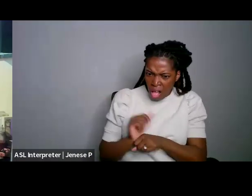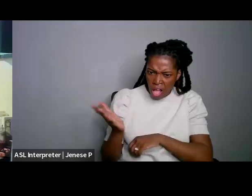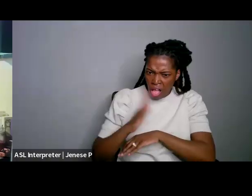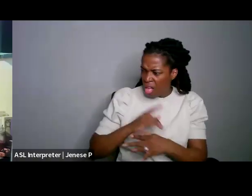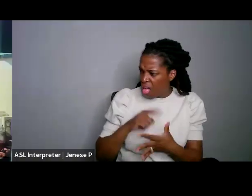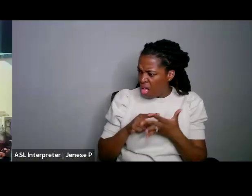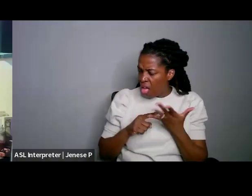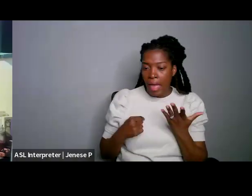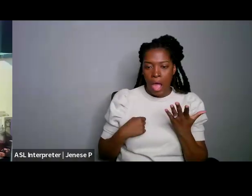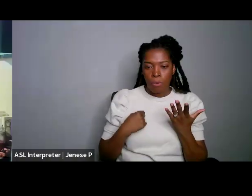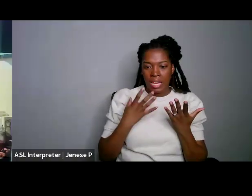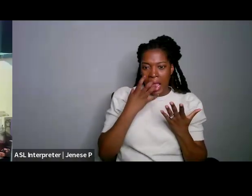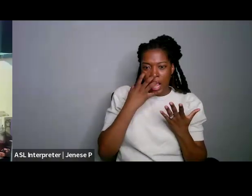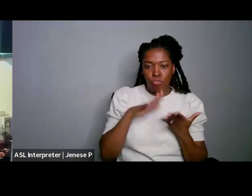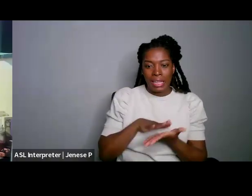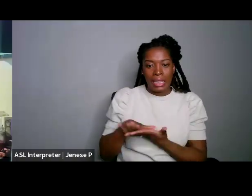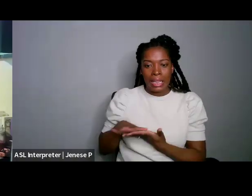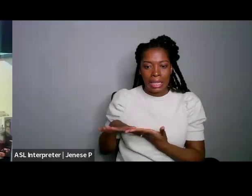like angry clean around him.